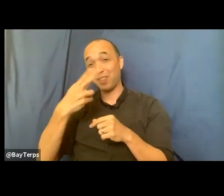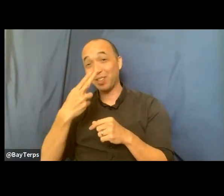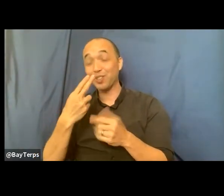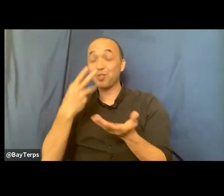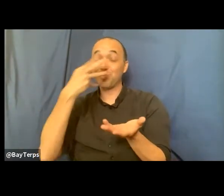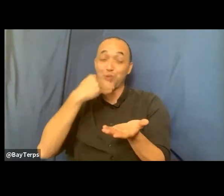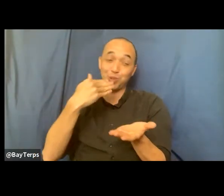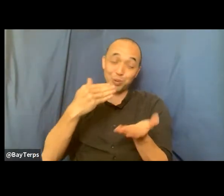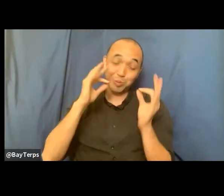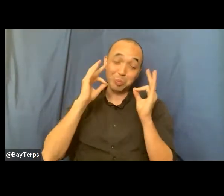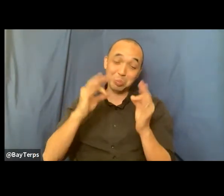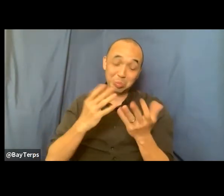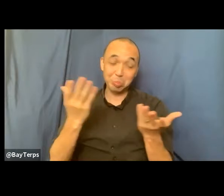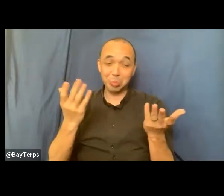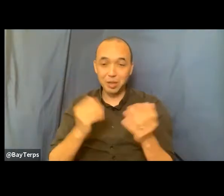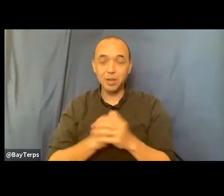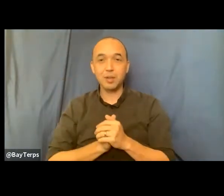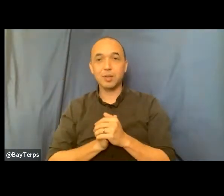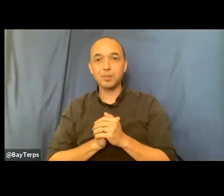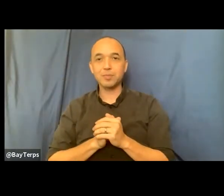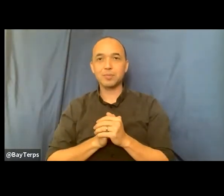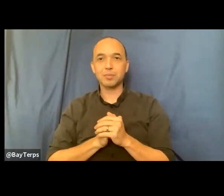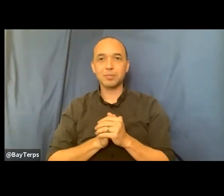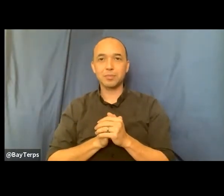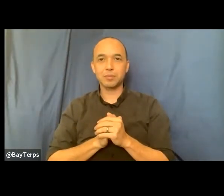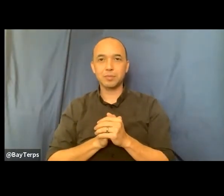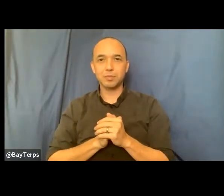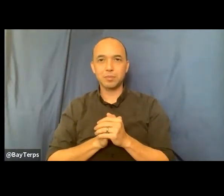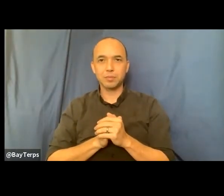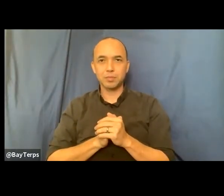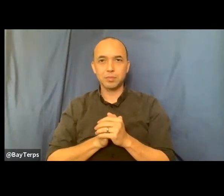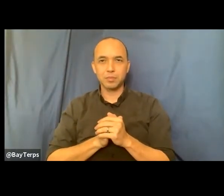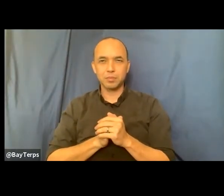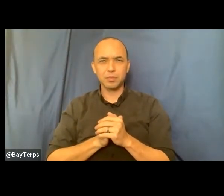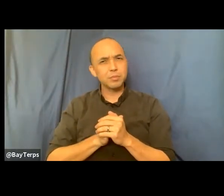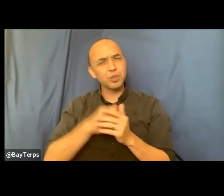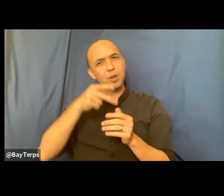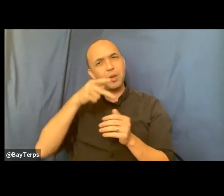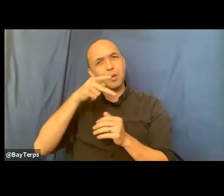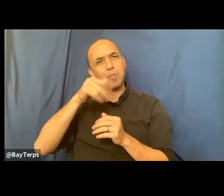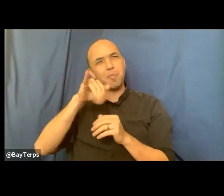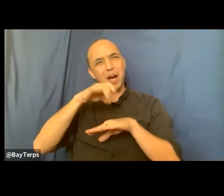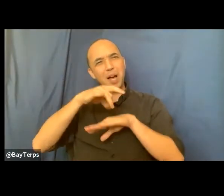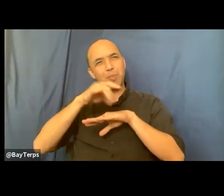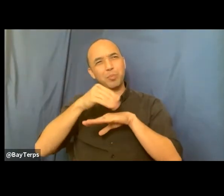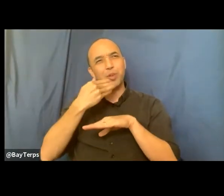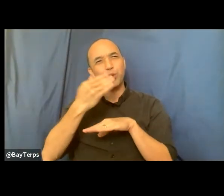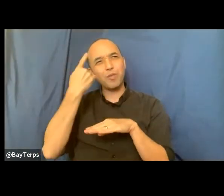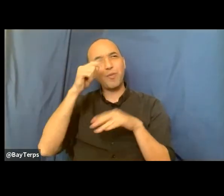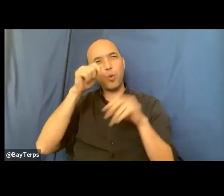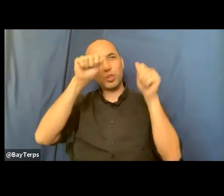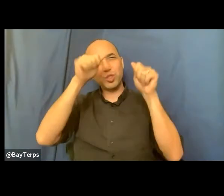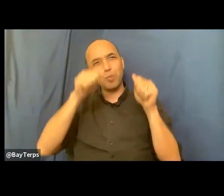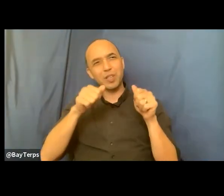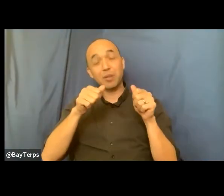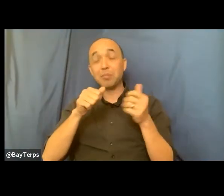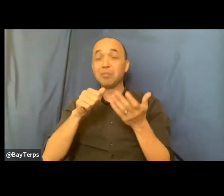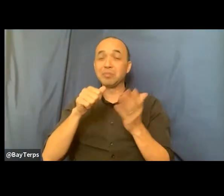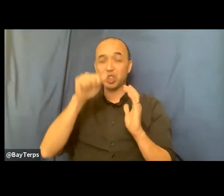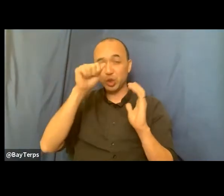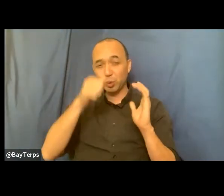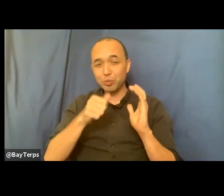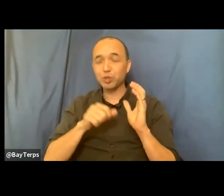Um, would something like a pie pumpkin be better for the sculpted style? Pie pumpkins could, I've sculpted them. They're